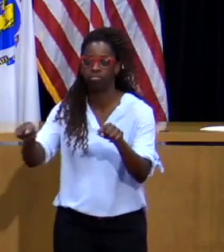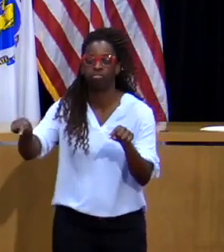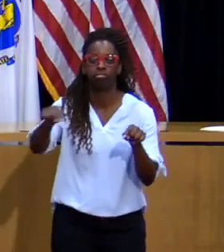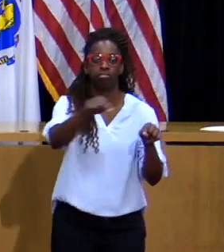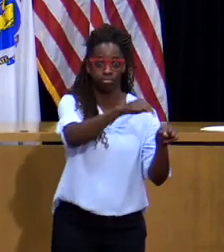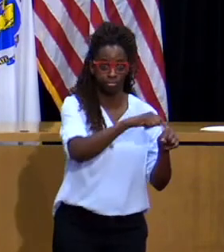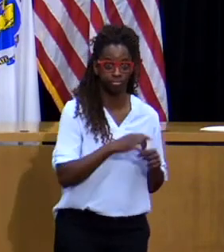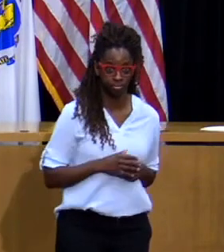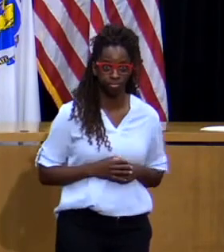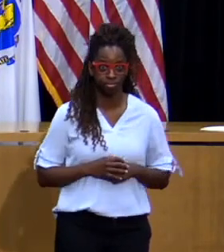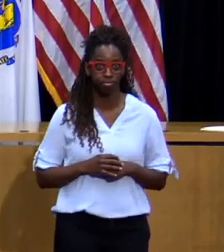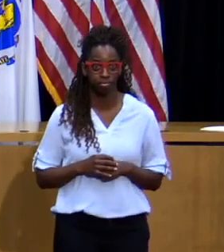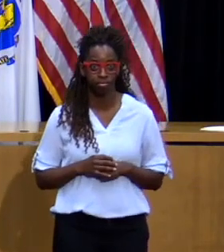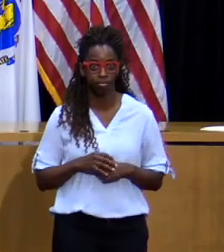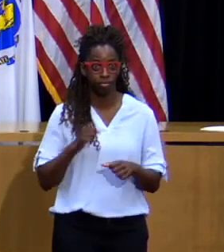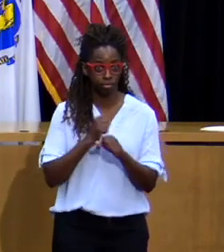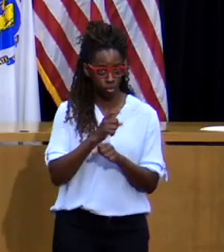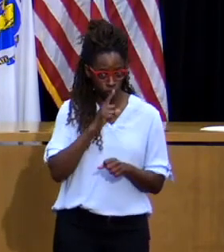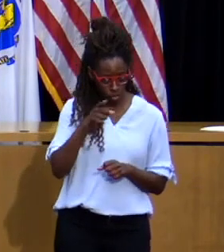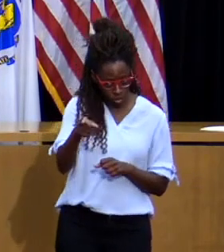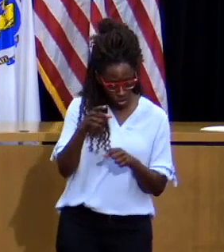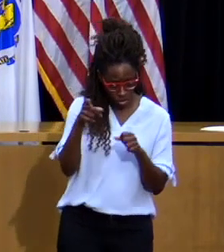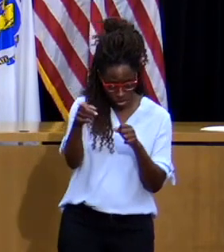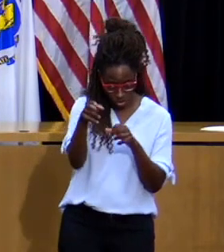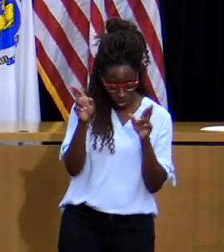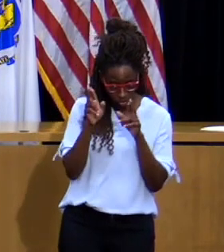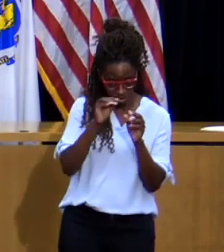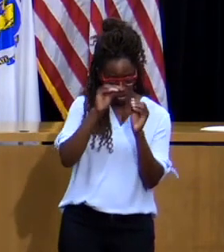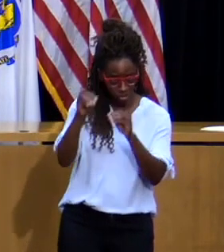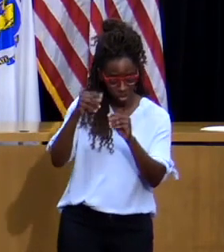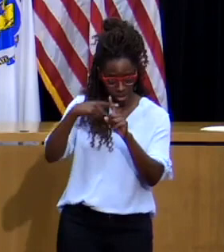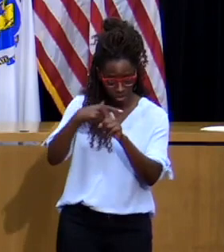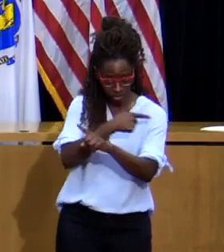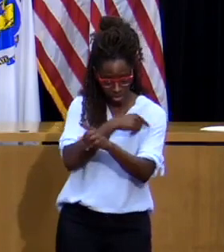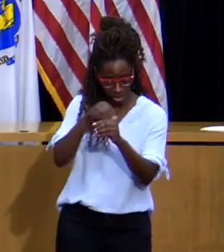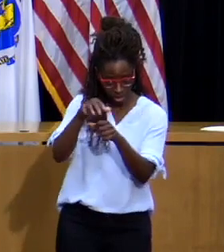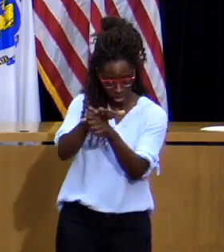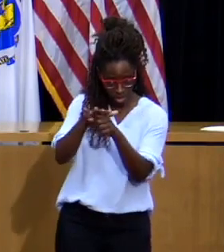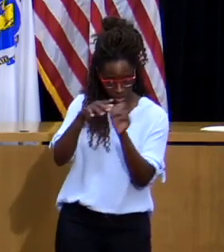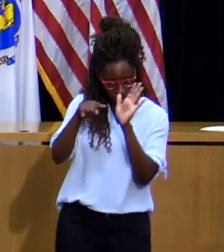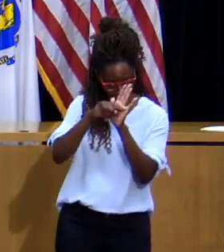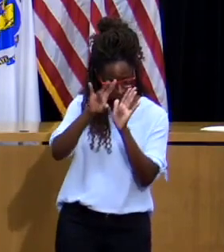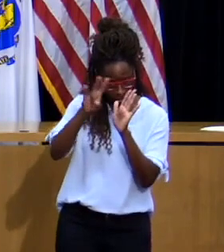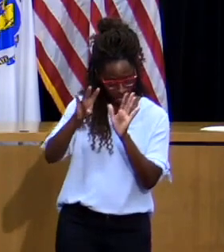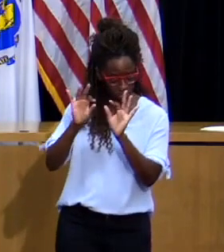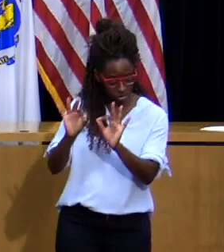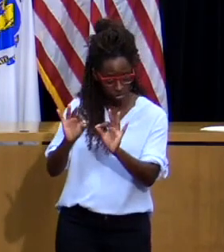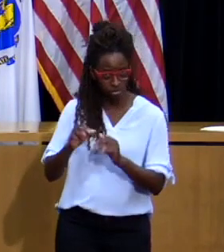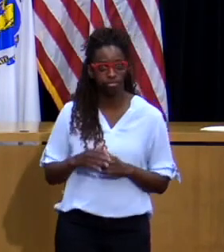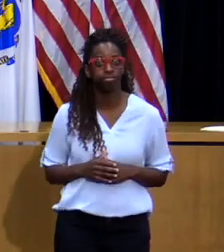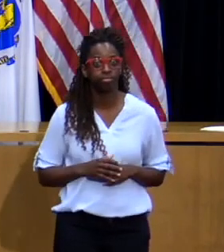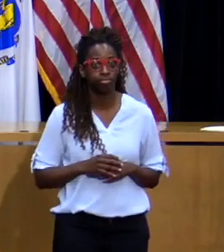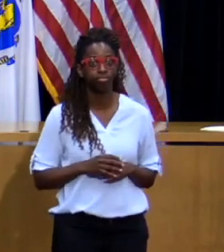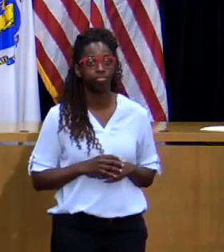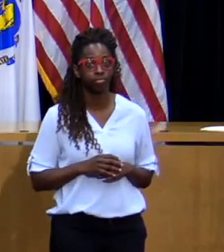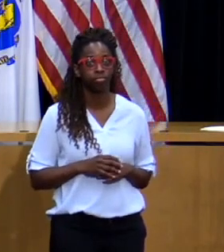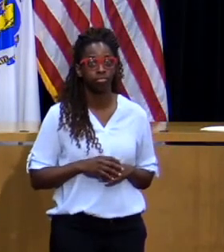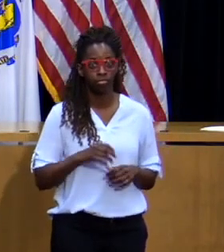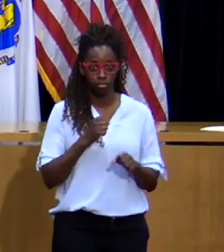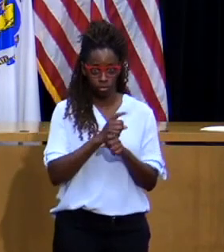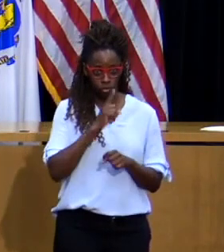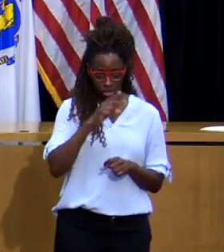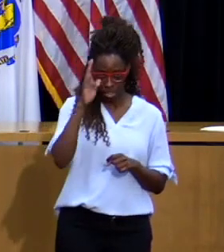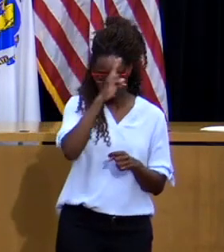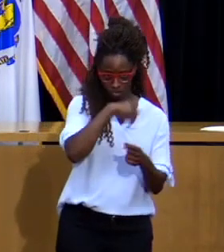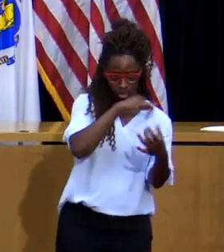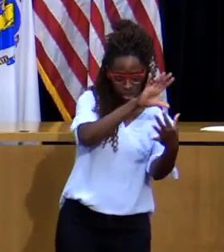cold storage. Every hospital, as I said, but two, have been linked to ensure that they have access to this first